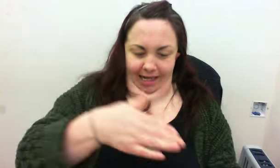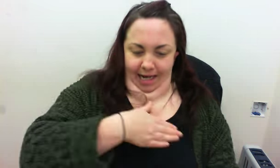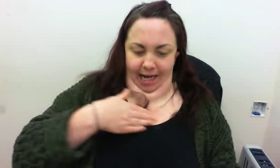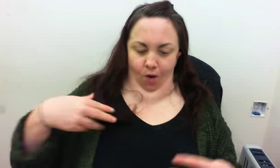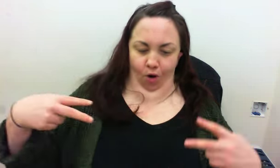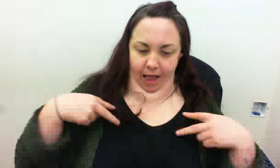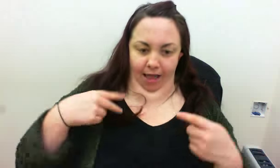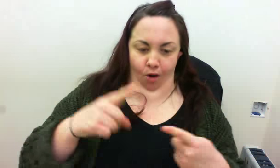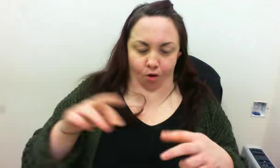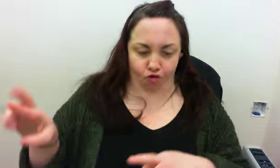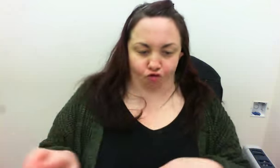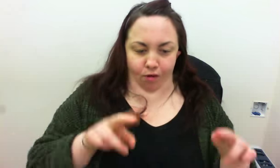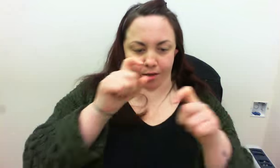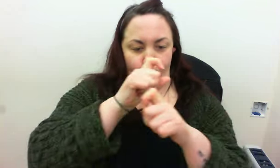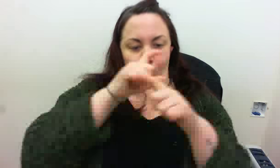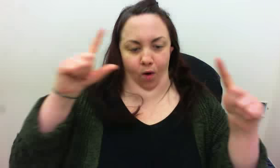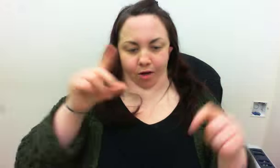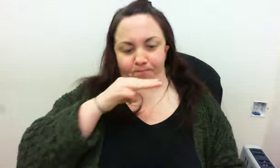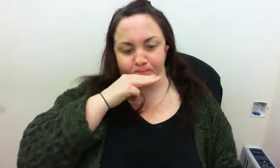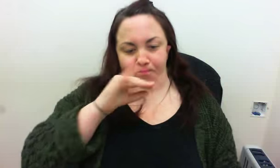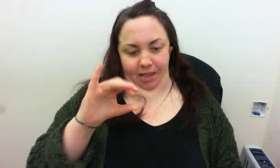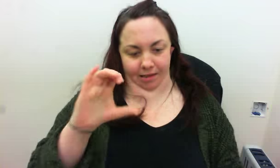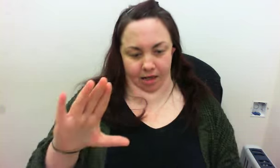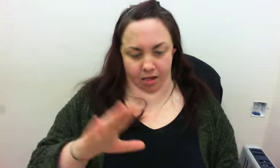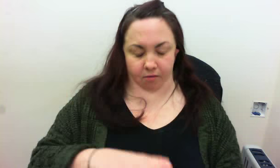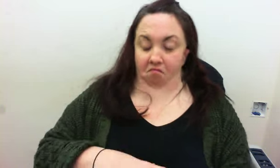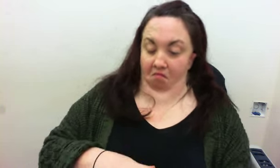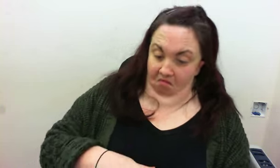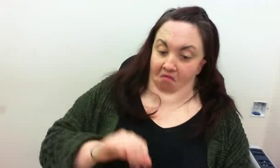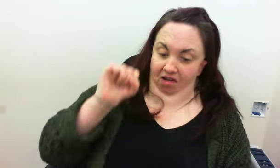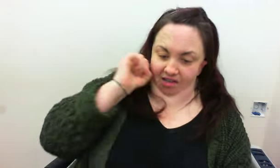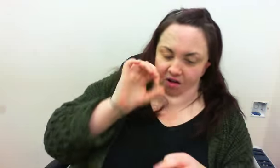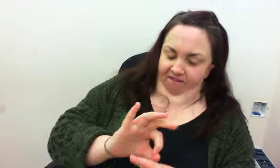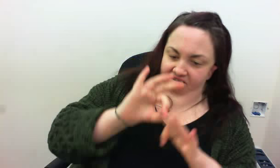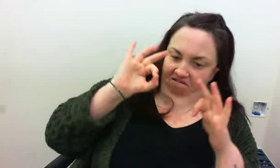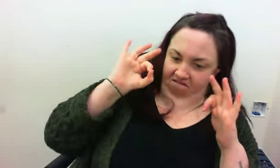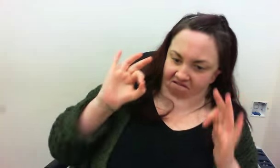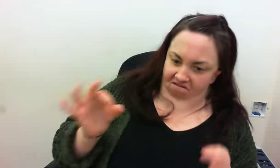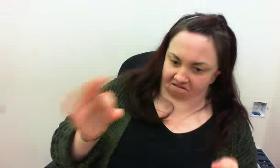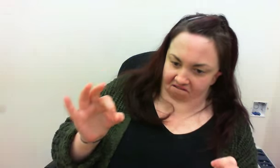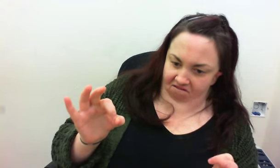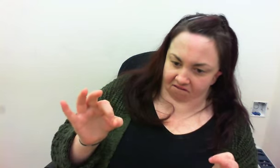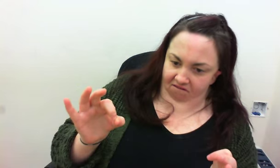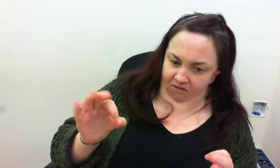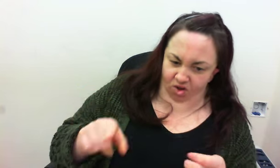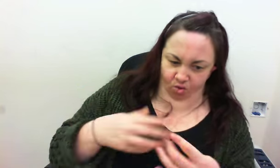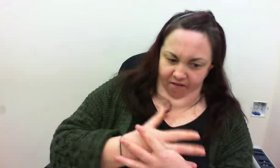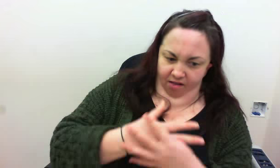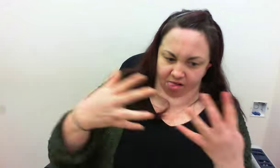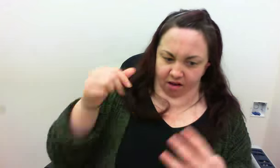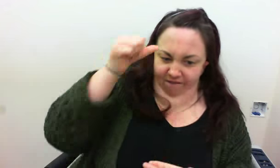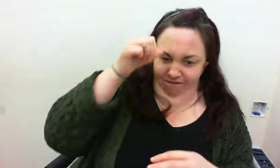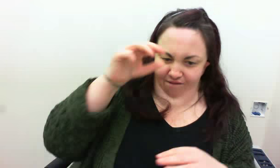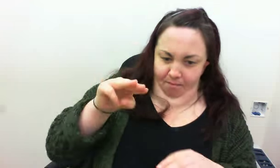raise awareness. It sounds absolutely brilliant, and there seems to be a huge amount of celebrities that are coming behind it, including